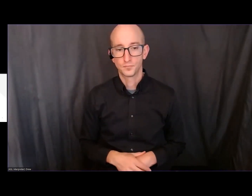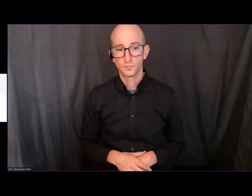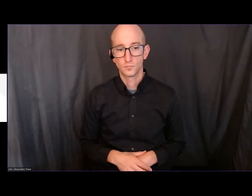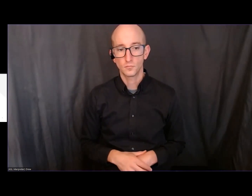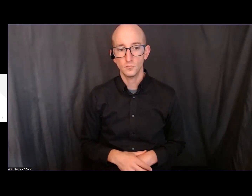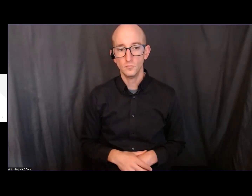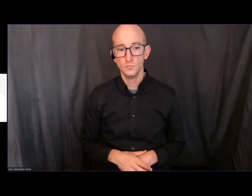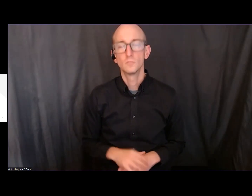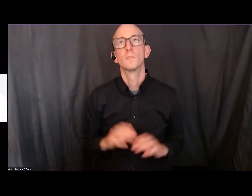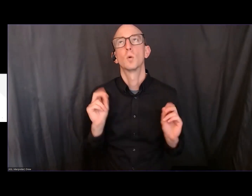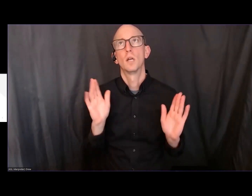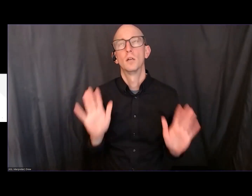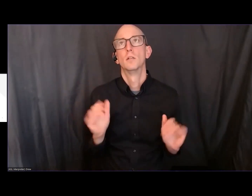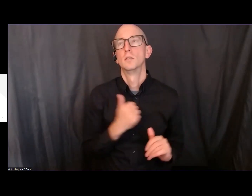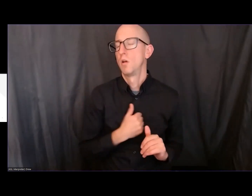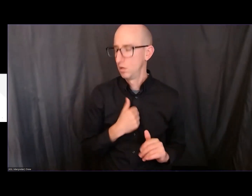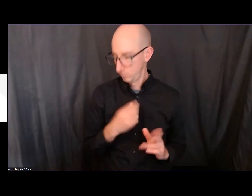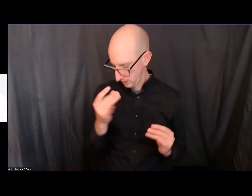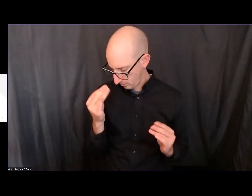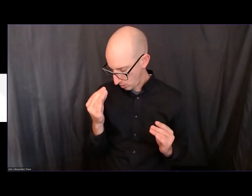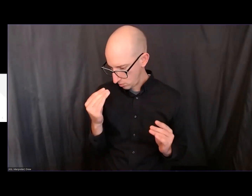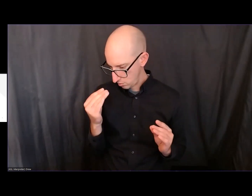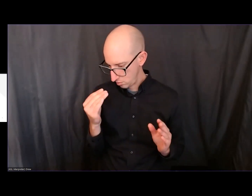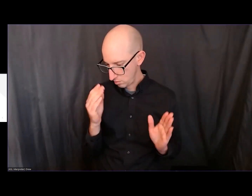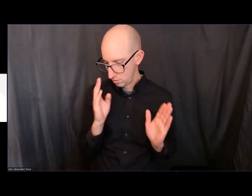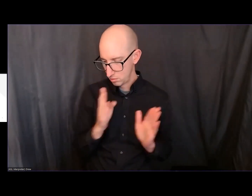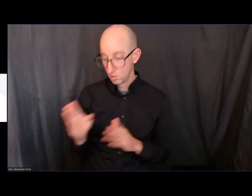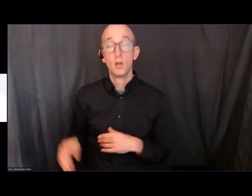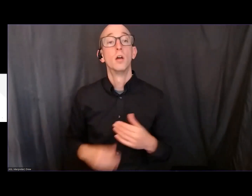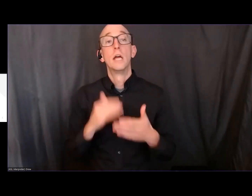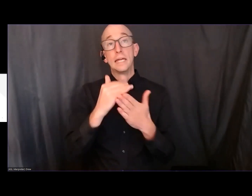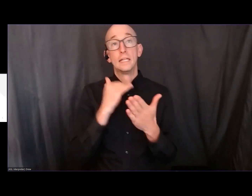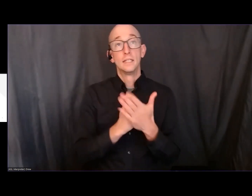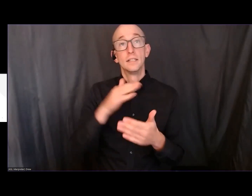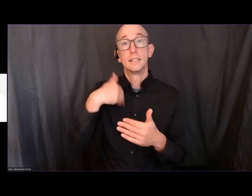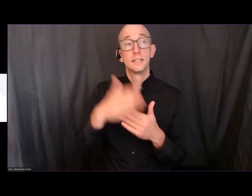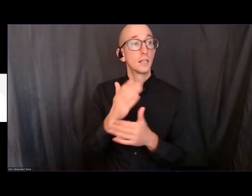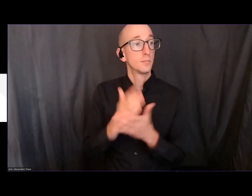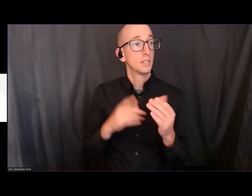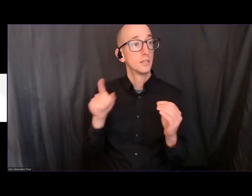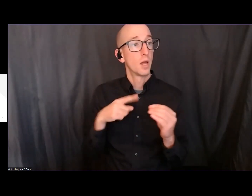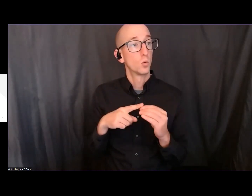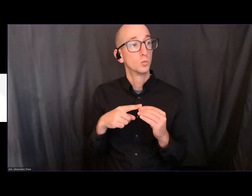Okay, so sorry, just thinking about the sort of the next piece is around the